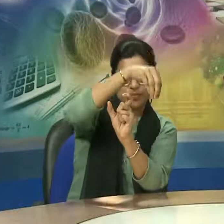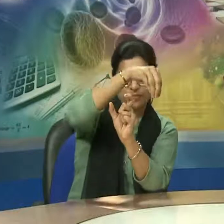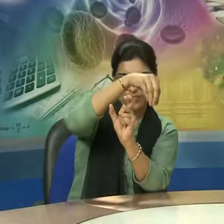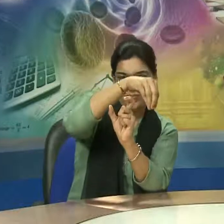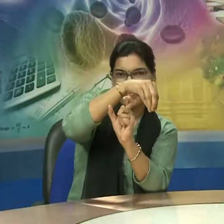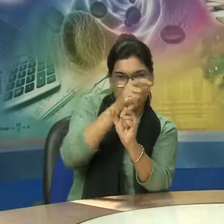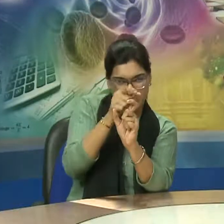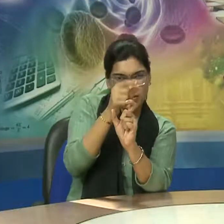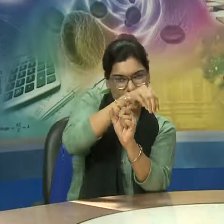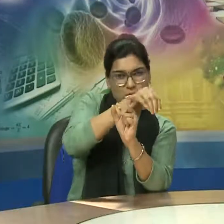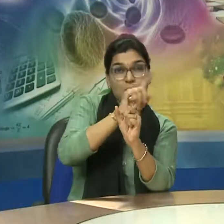The words